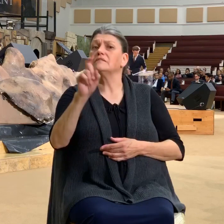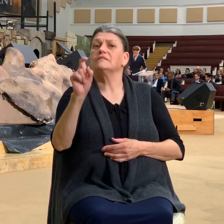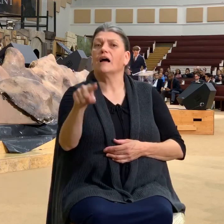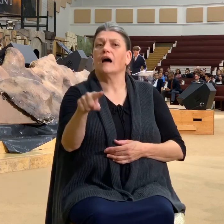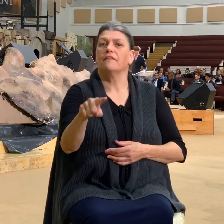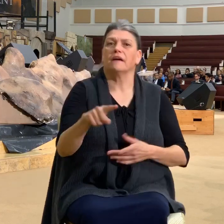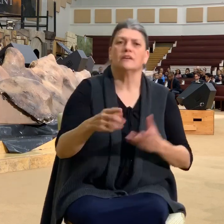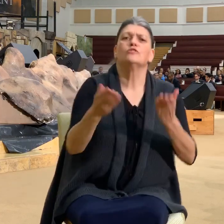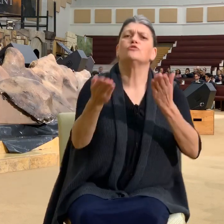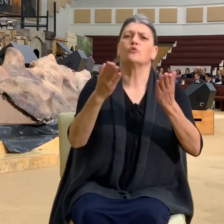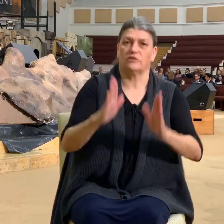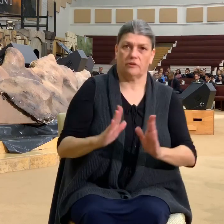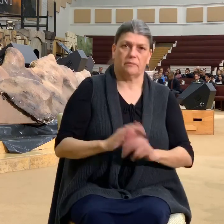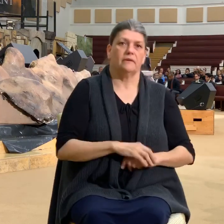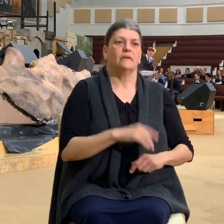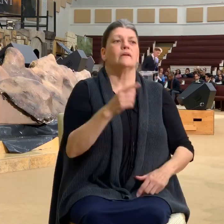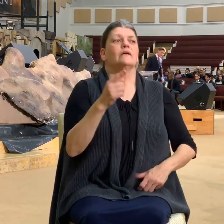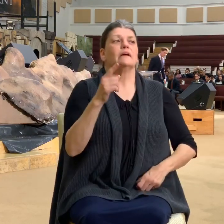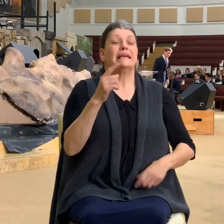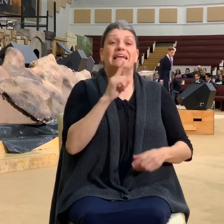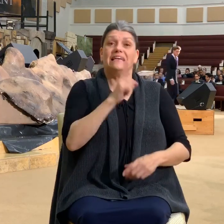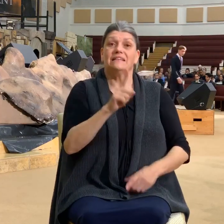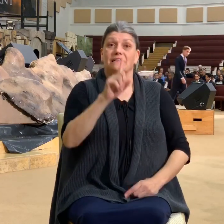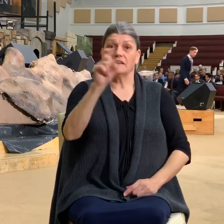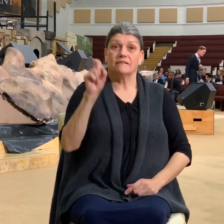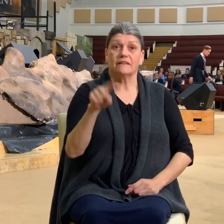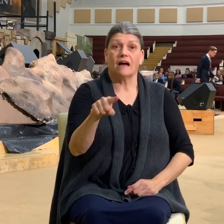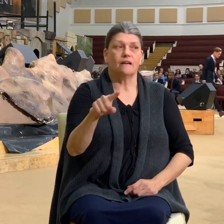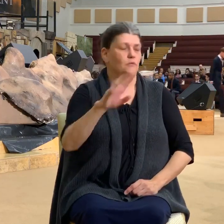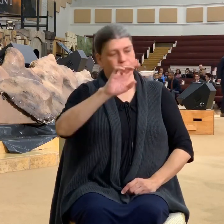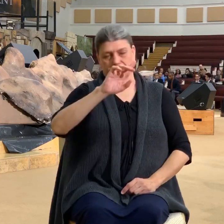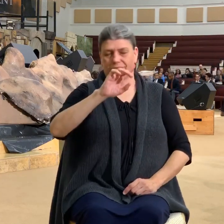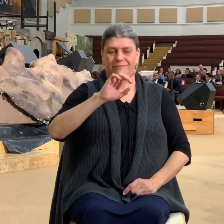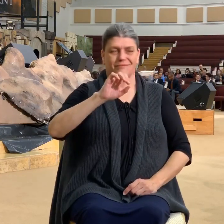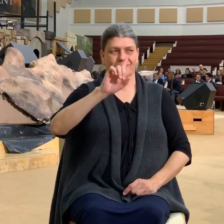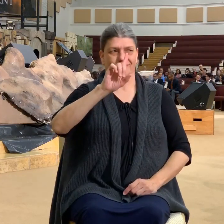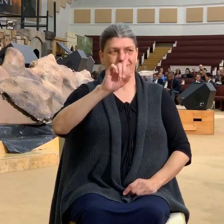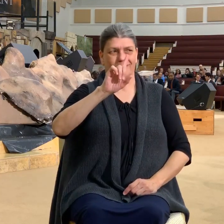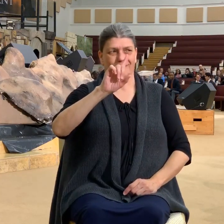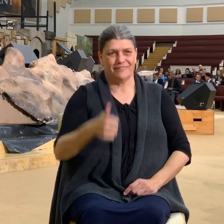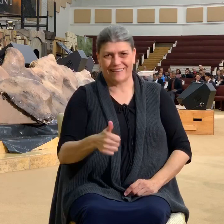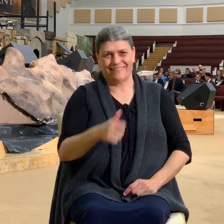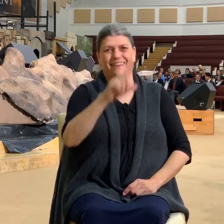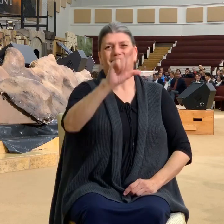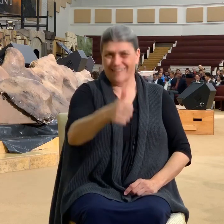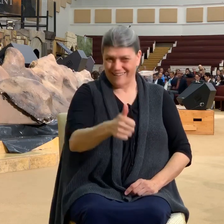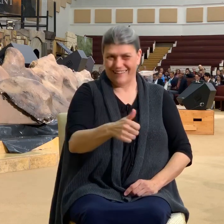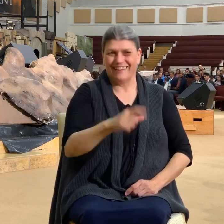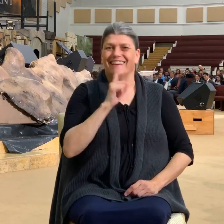Is tithing really biblical? Yes, it is.